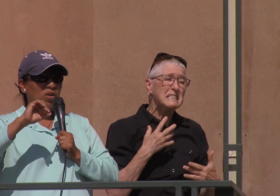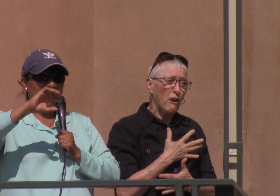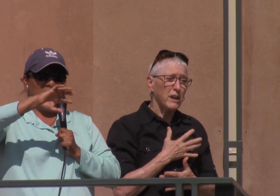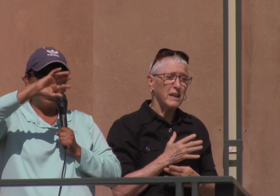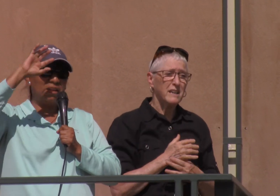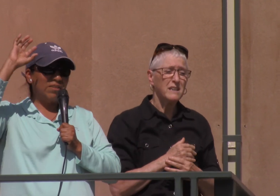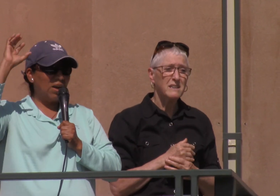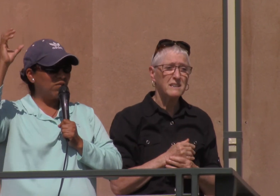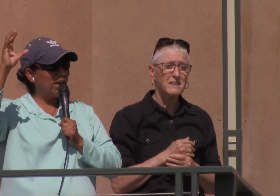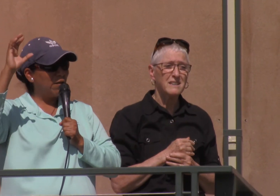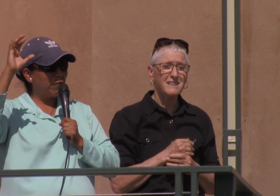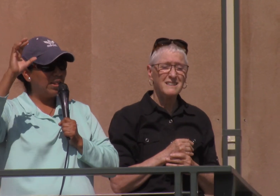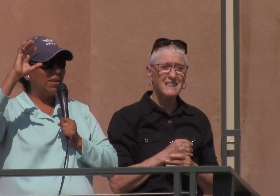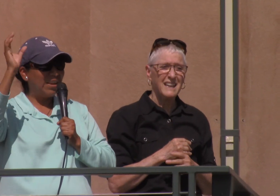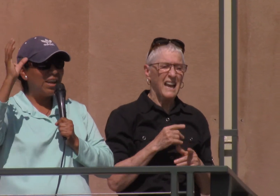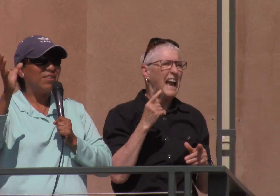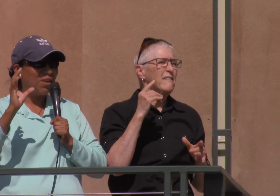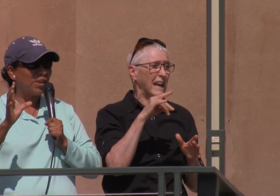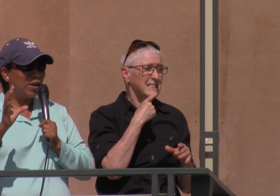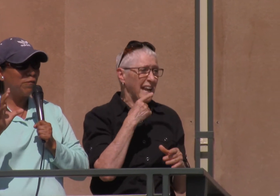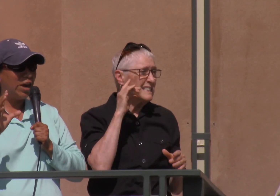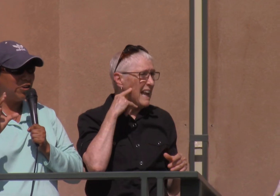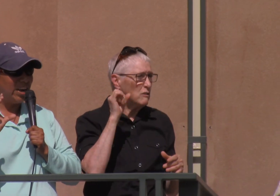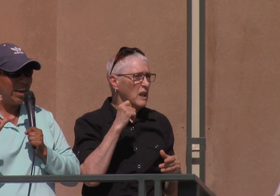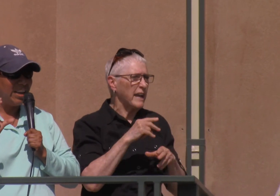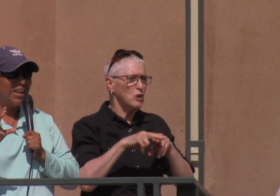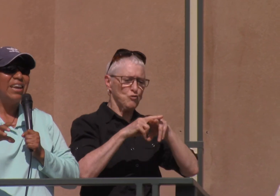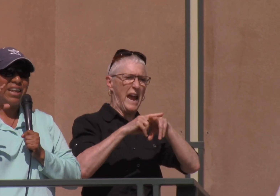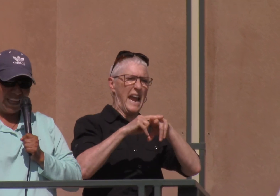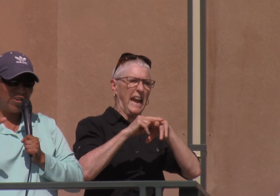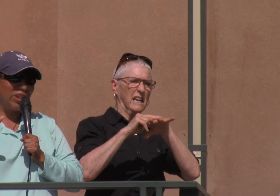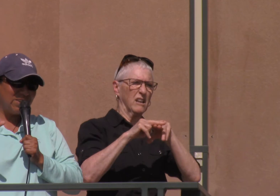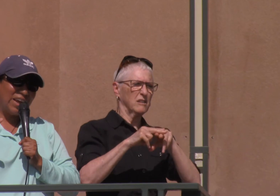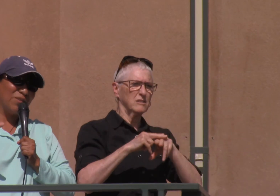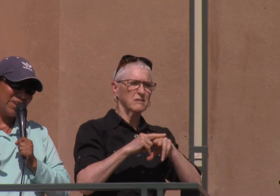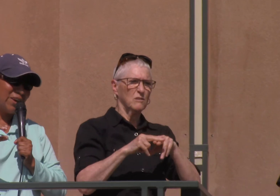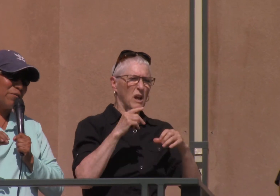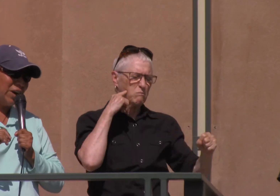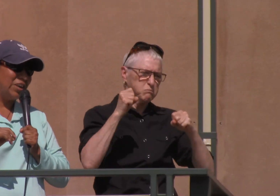thing. It sounds like they say it sounds like a freight train. It literally sounds like a freight train.